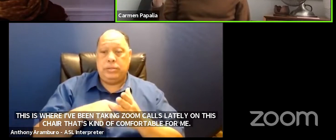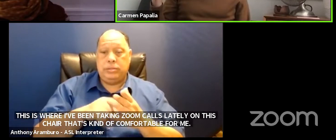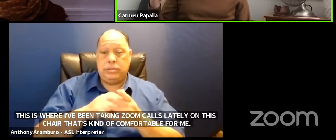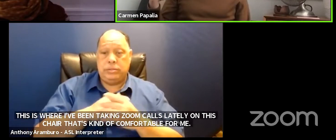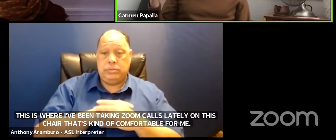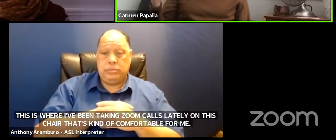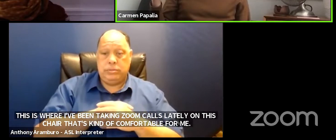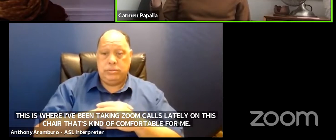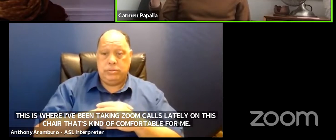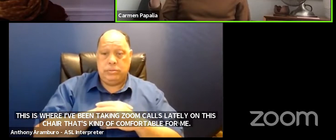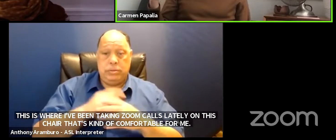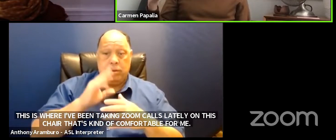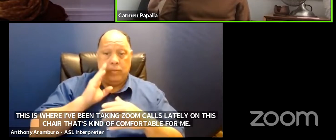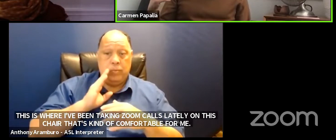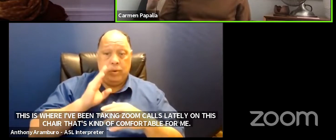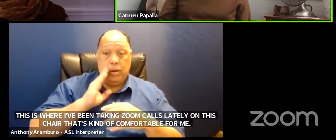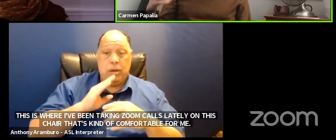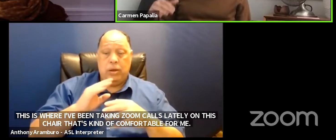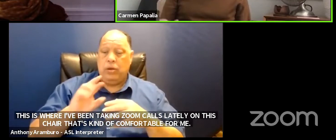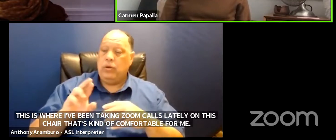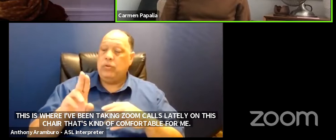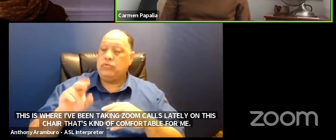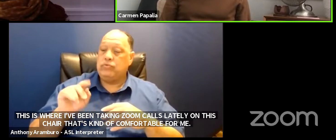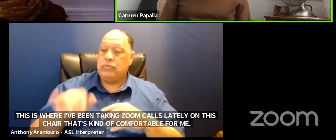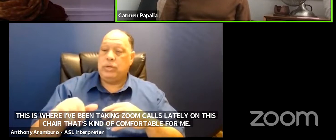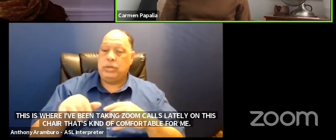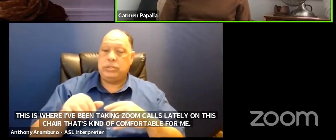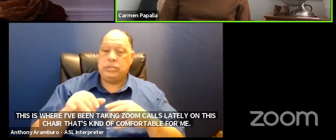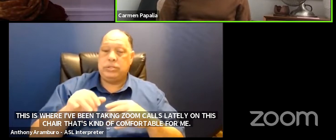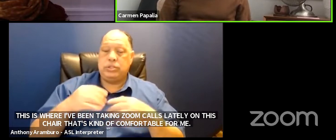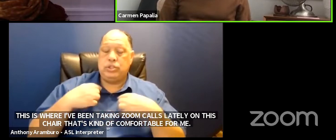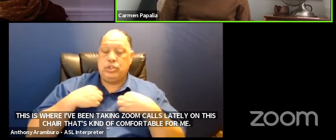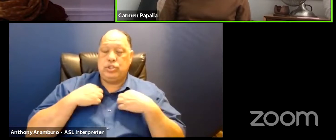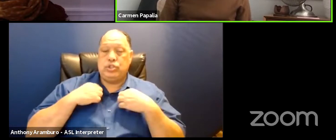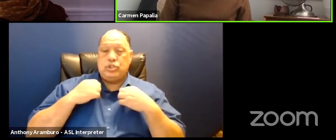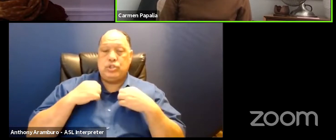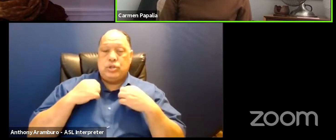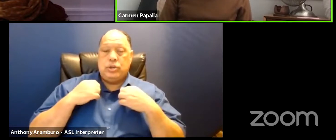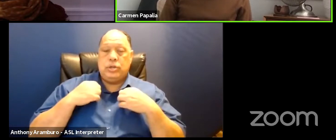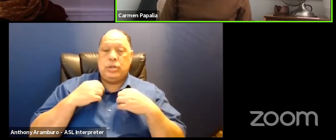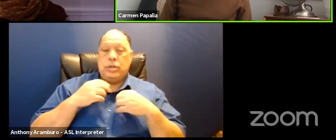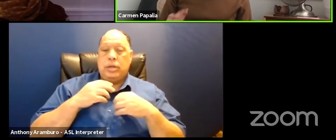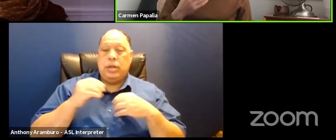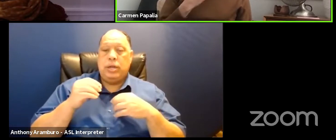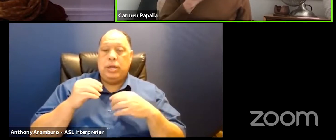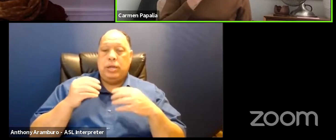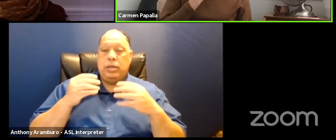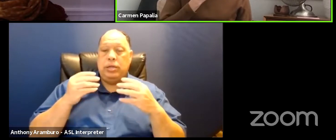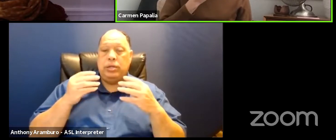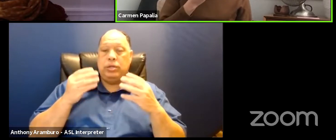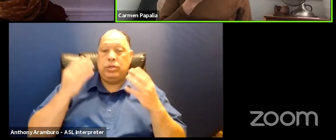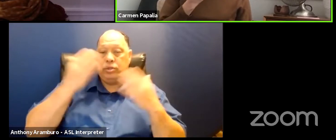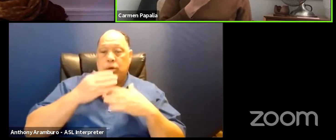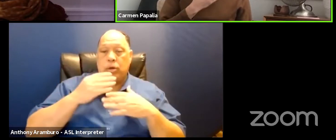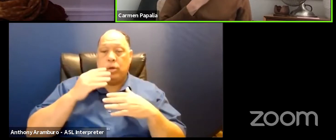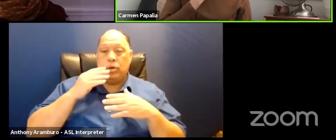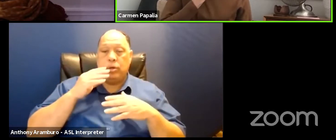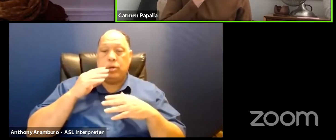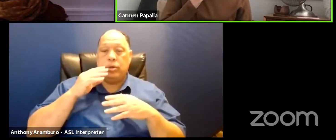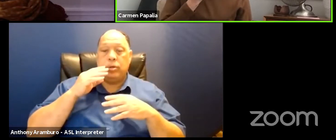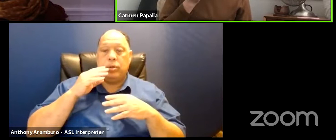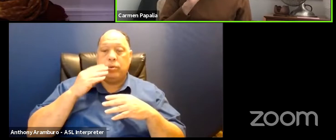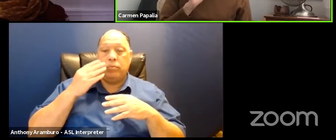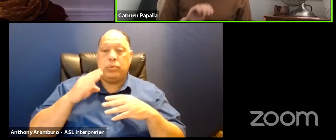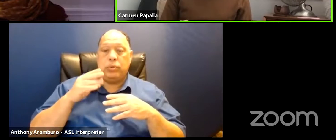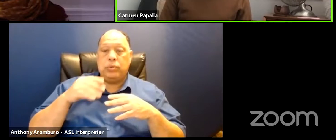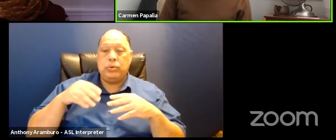like kind of browny, rusty, mustardy shirt and dark blue pants. My skin is olive colored and